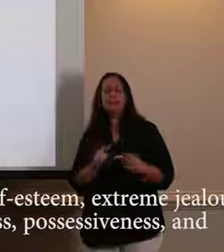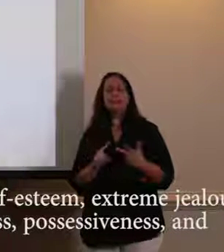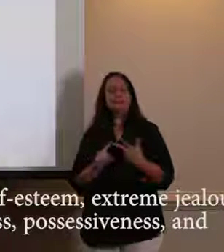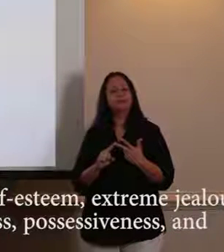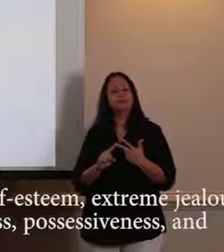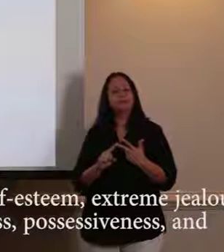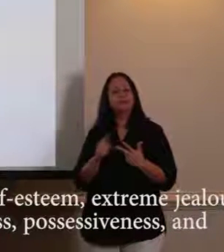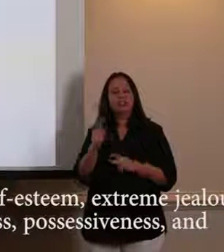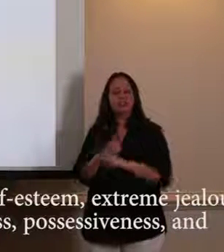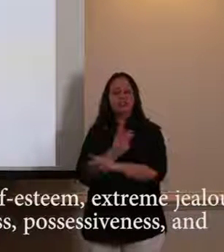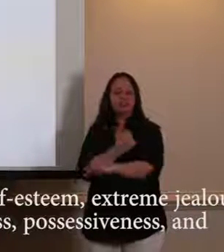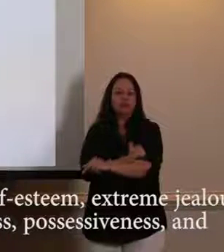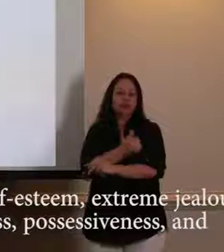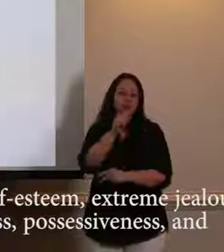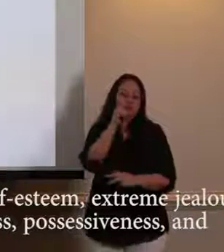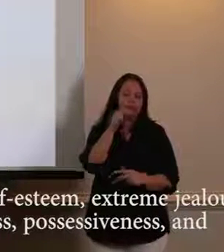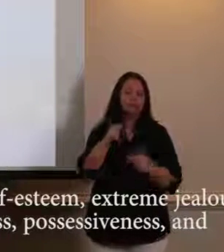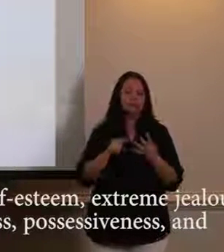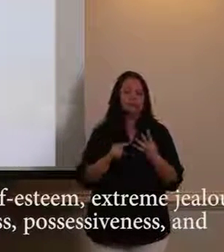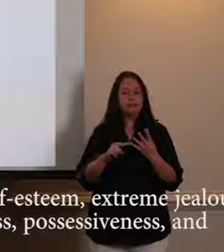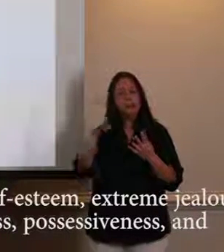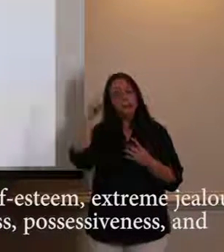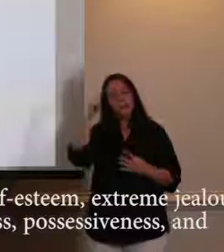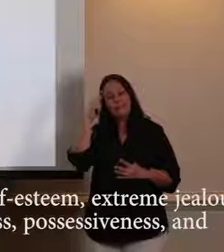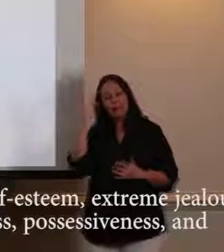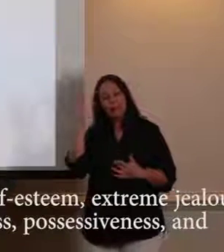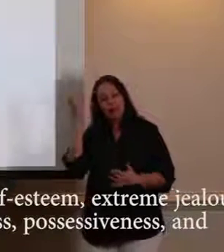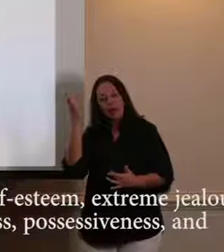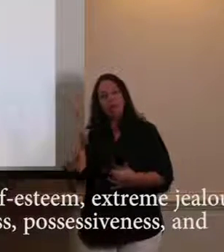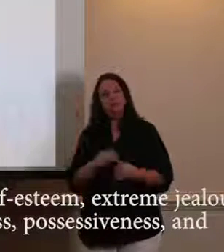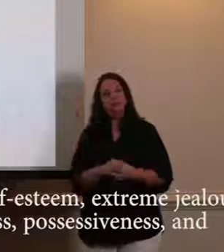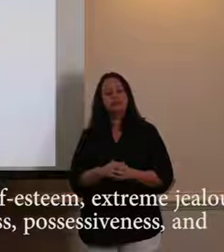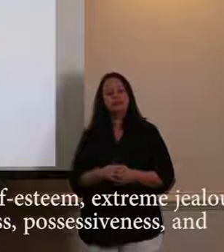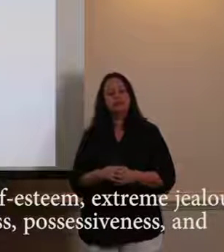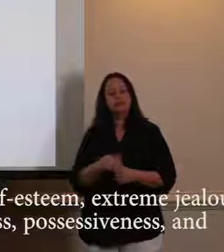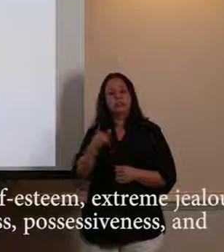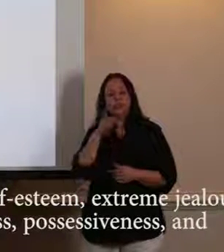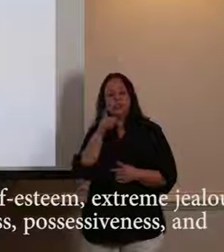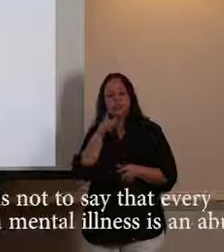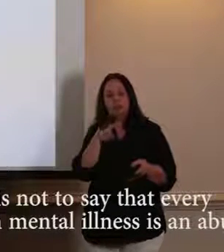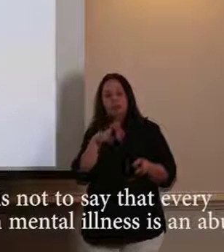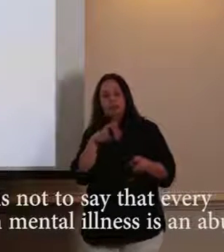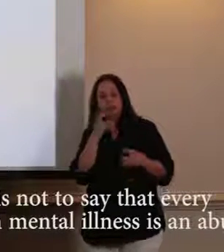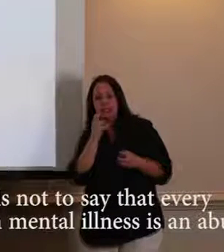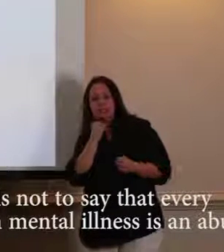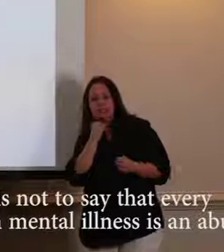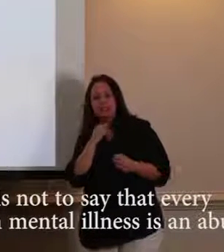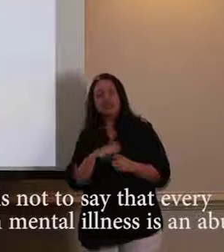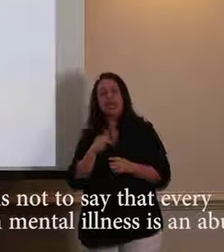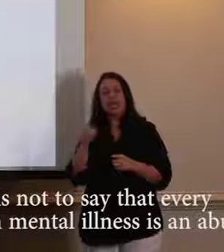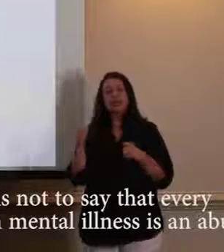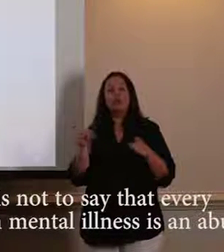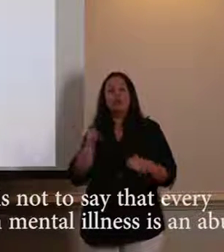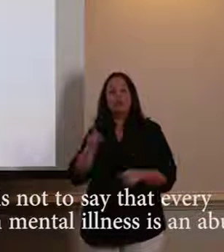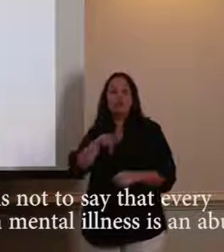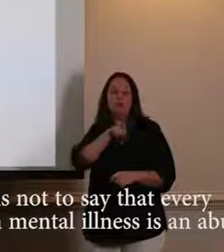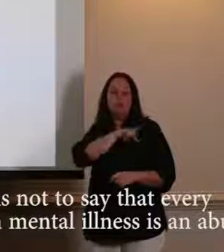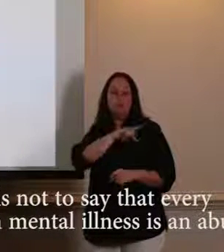substance abuse, mental illness, possessiveness, and controlling personality. This is not to